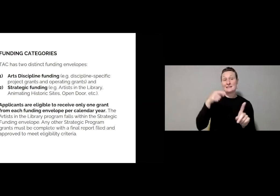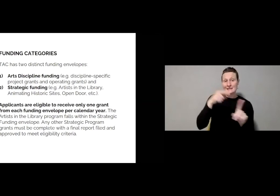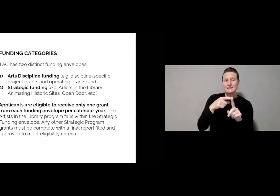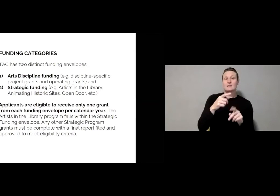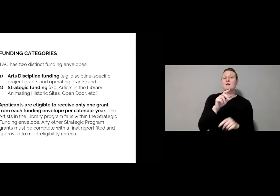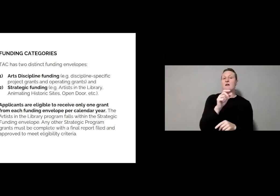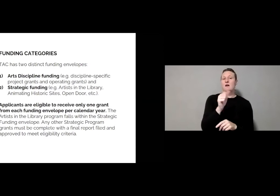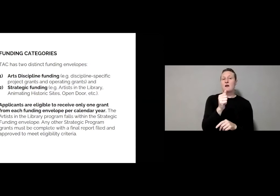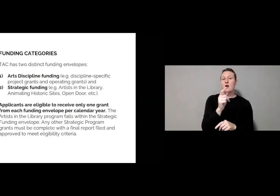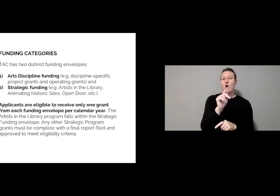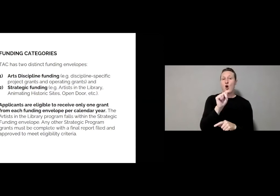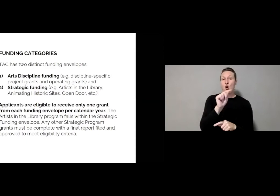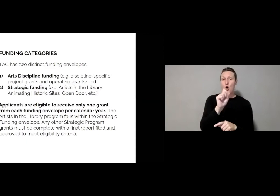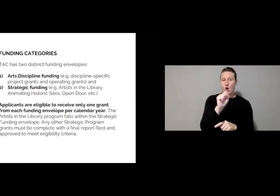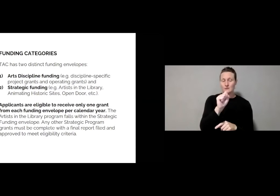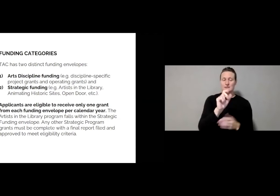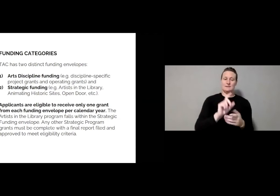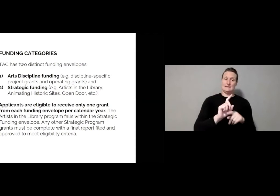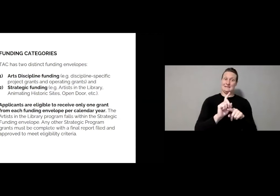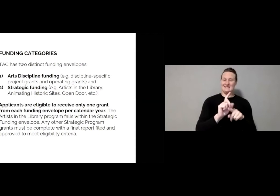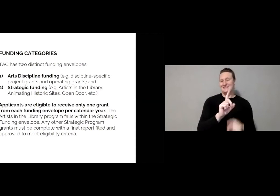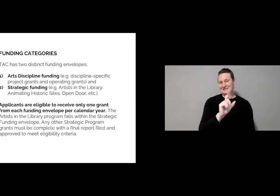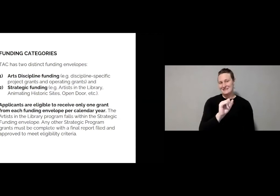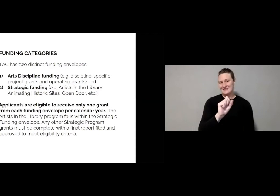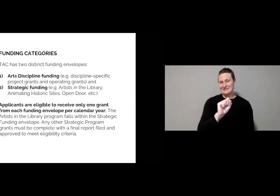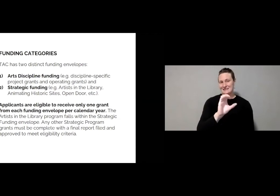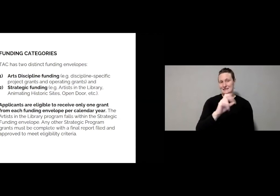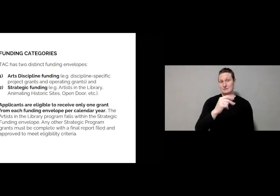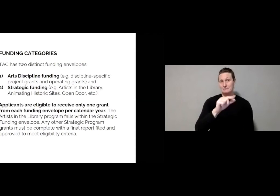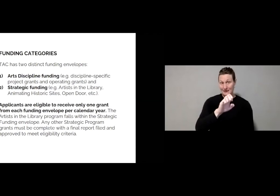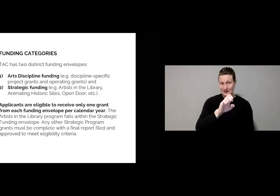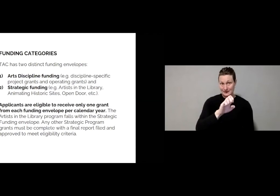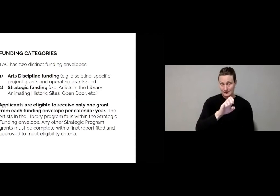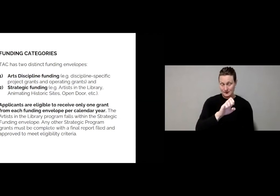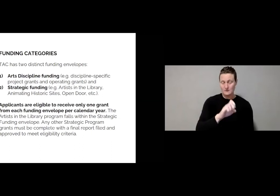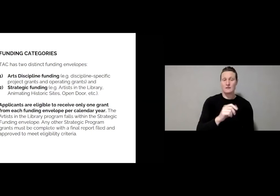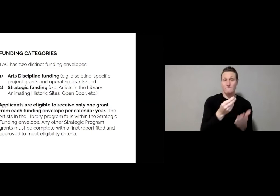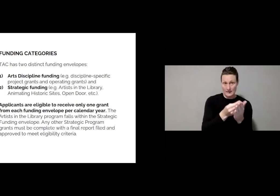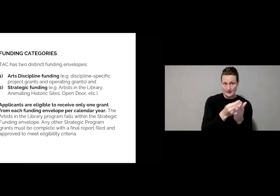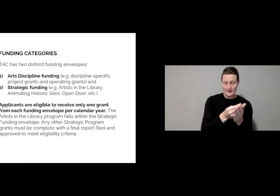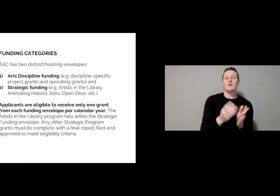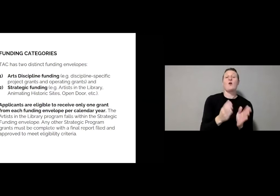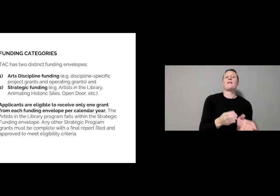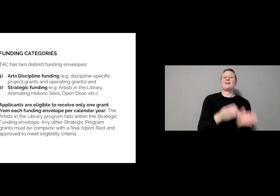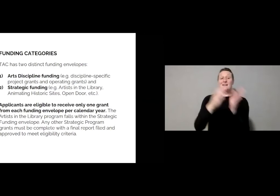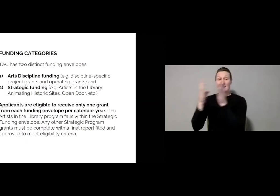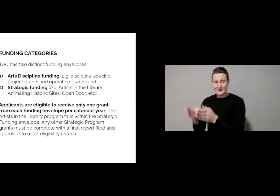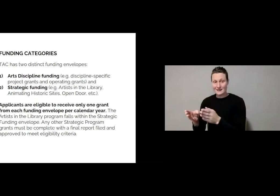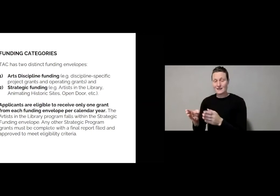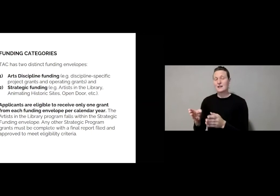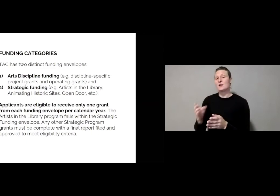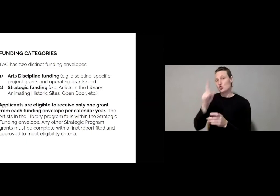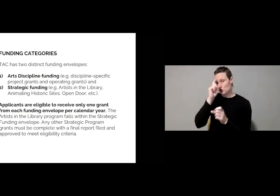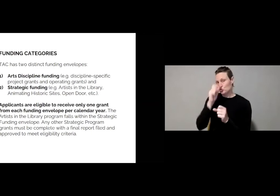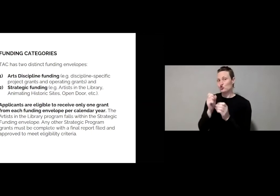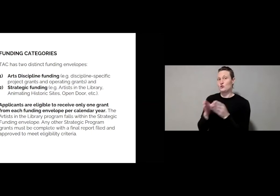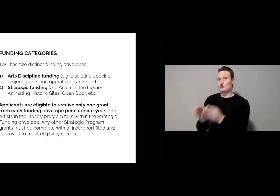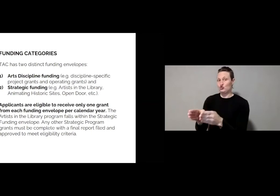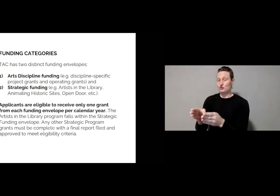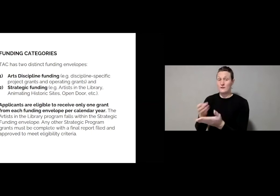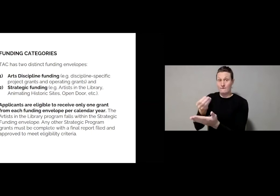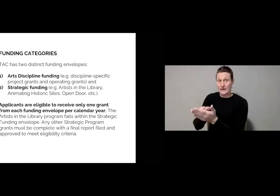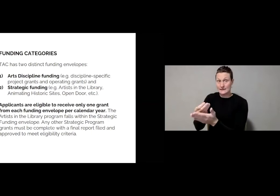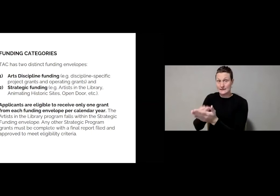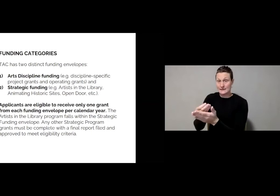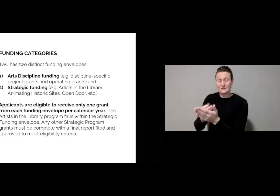funding. So you can actually have a grant, one grant in each category. So if you're a visual artist,